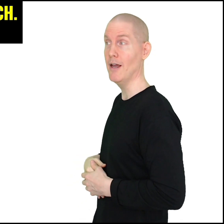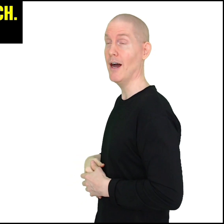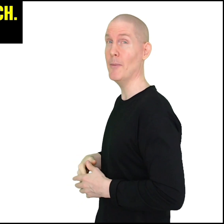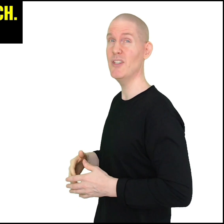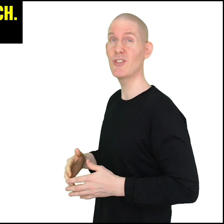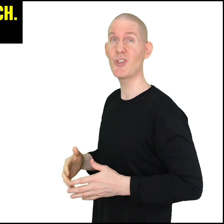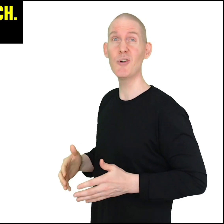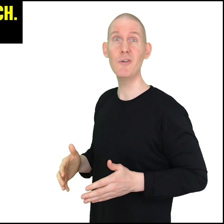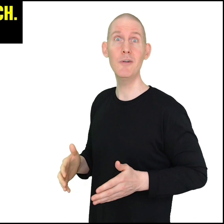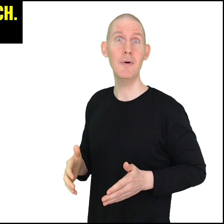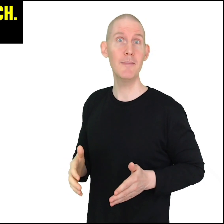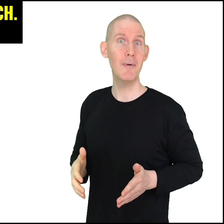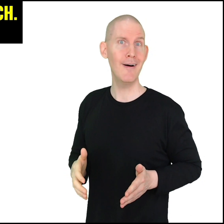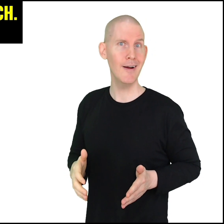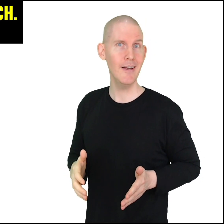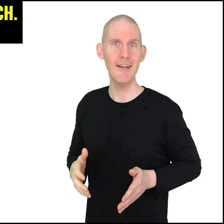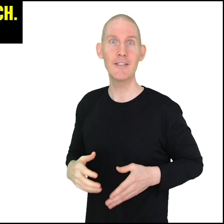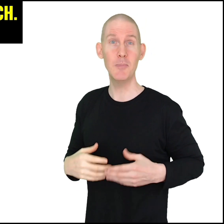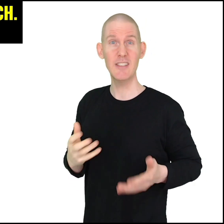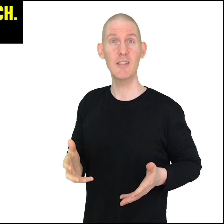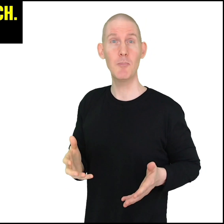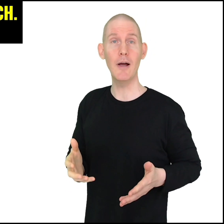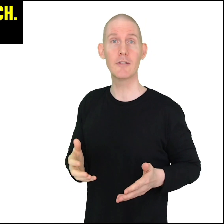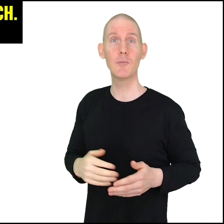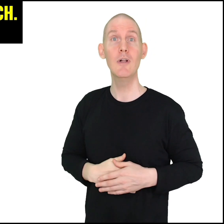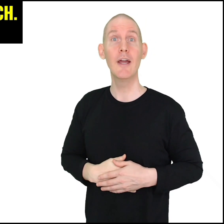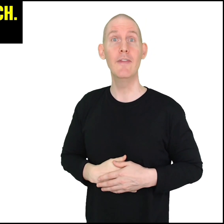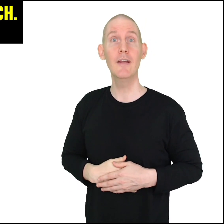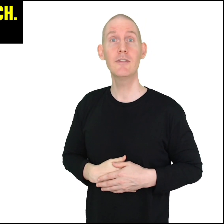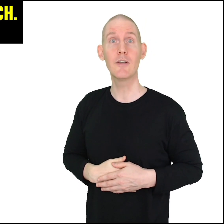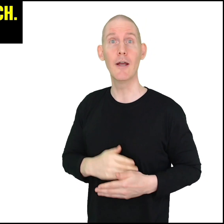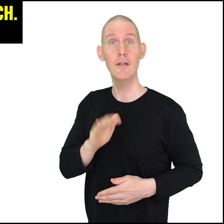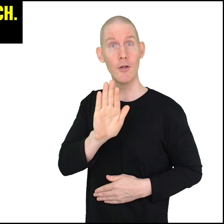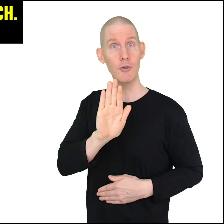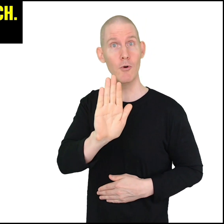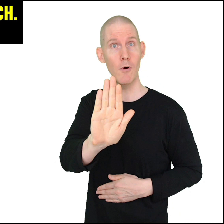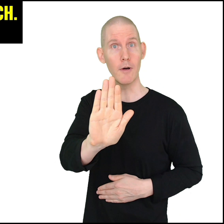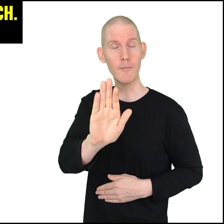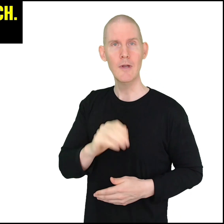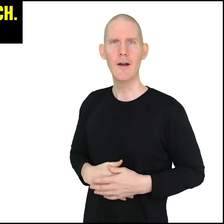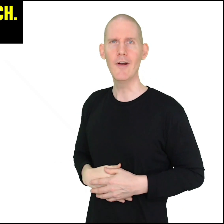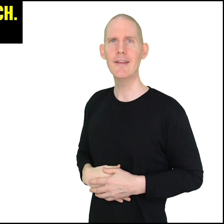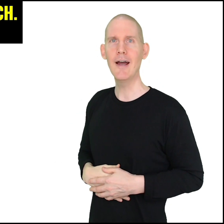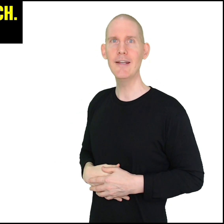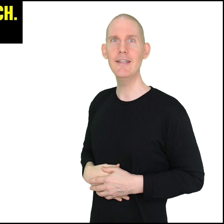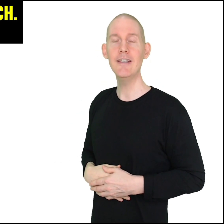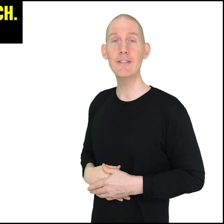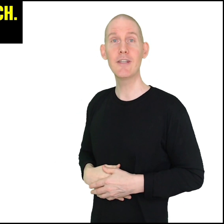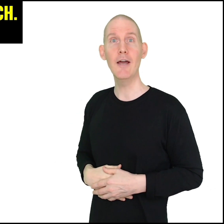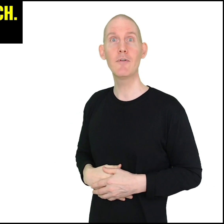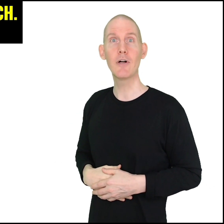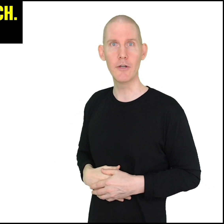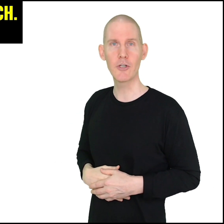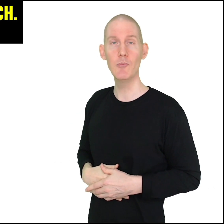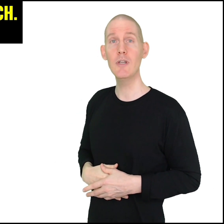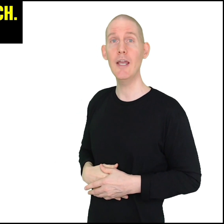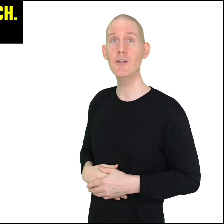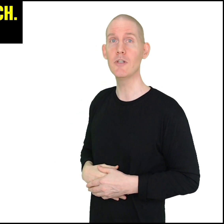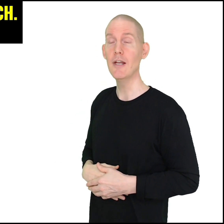I'm going to turn my body as best as possible and then sign your. All right, the idea is to have clear communication. And